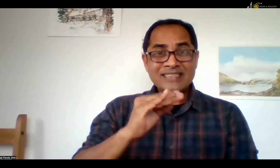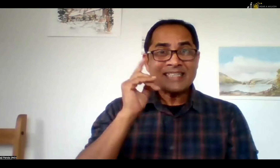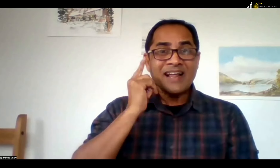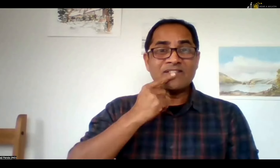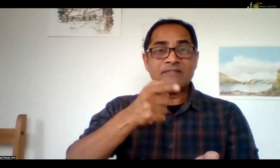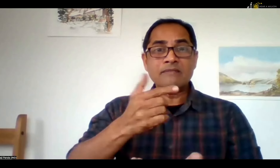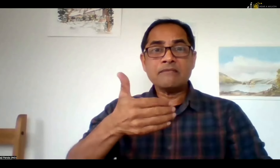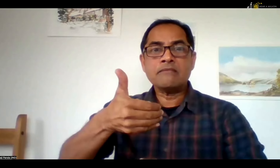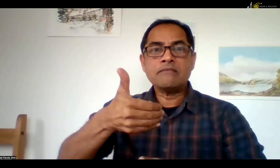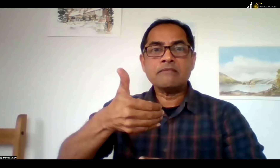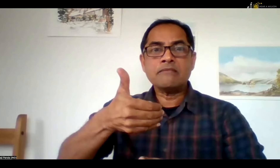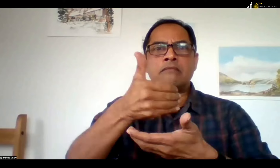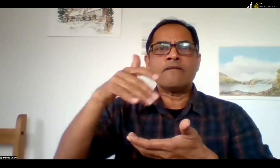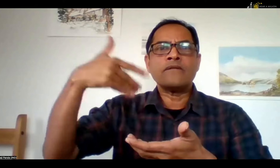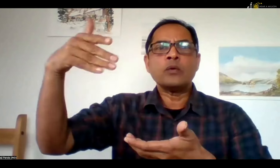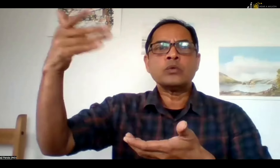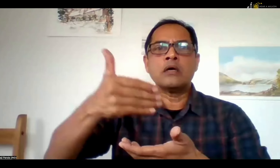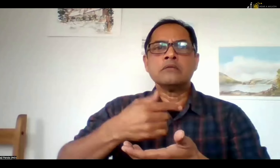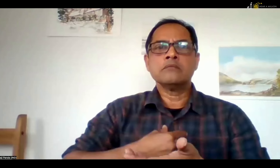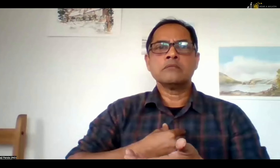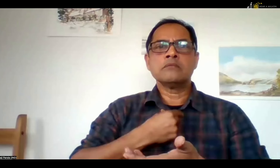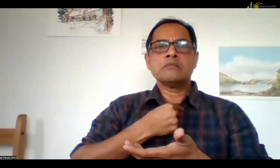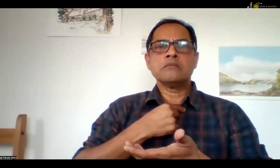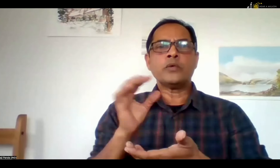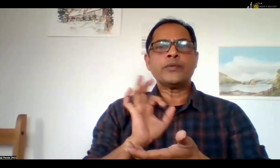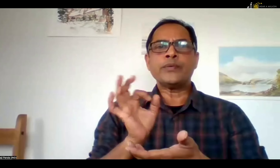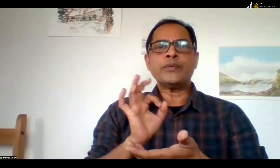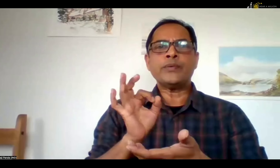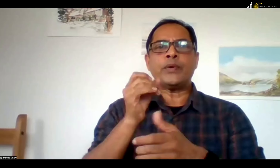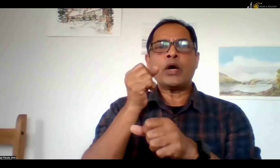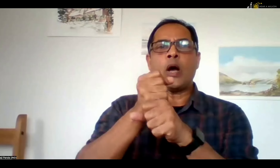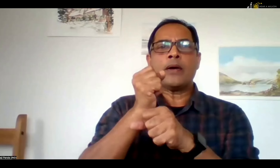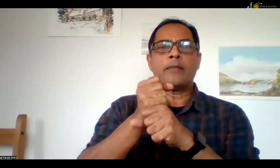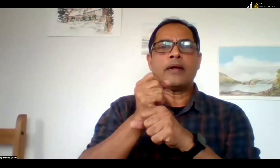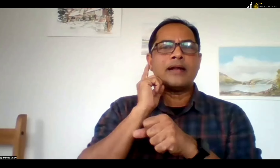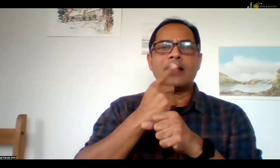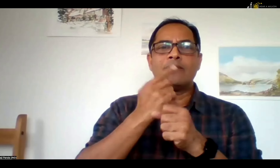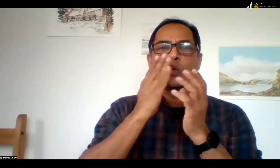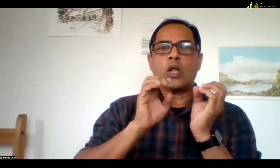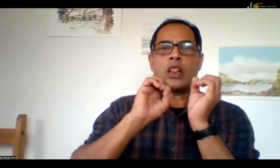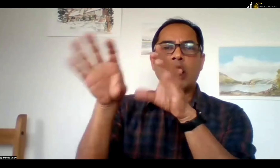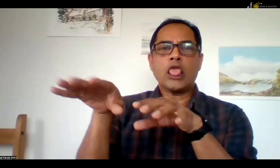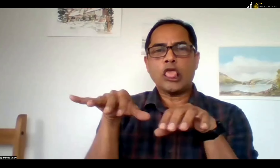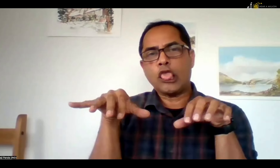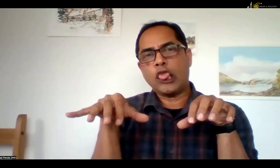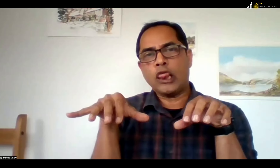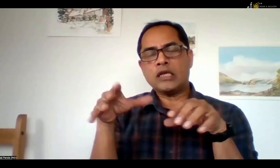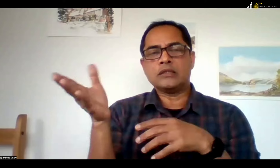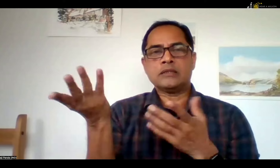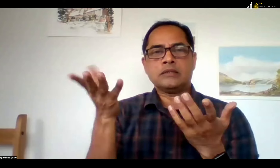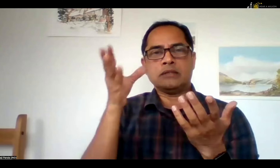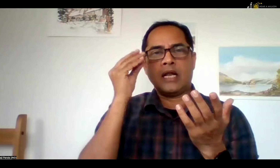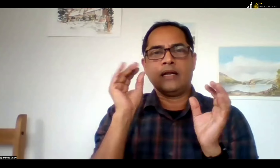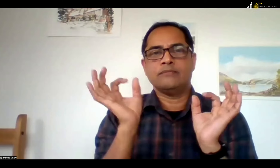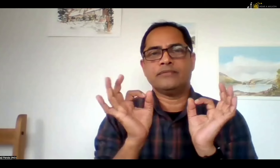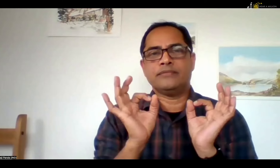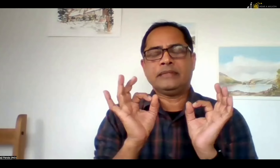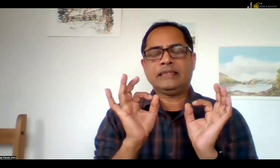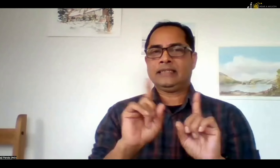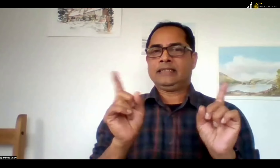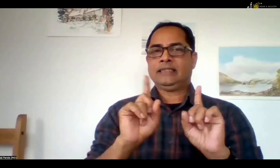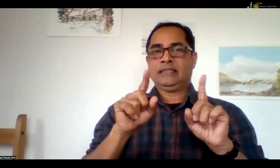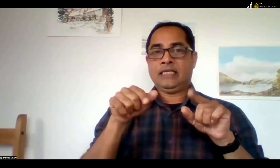these schools. Or imagine if you had your deaf child, what would happen to this kid? He wouldn't ever be able